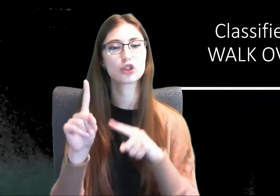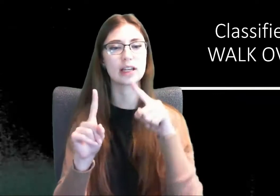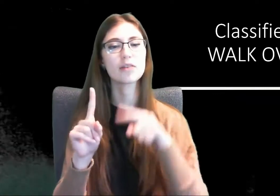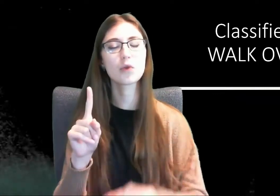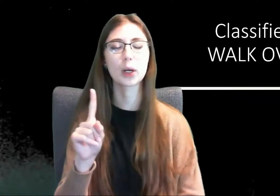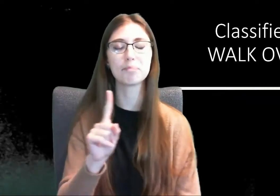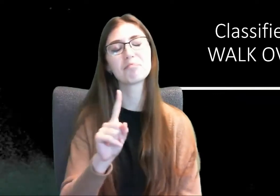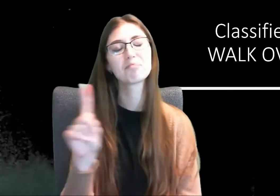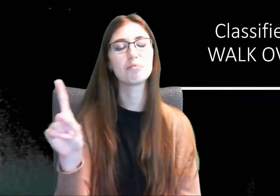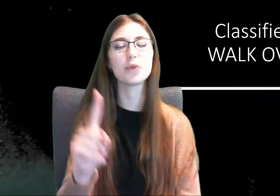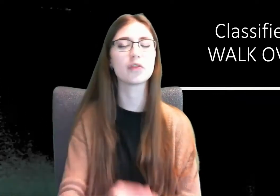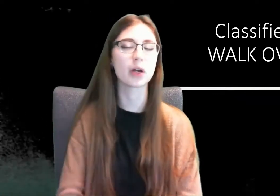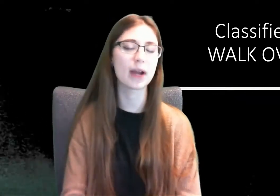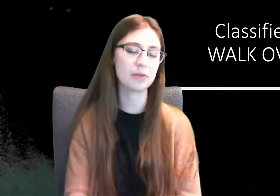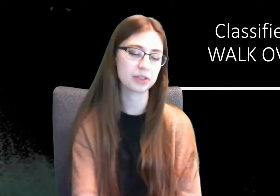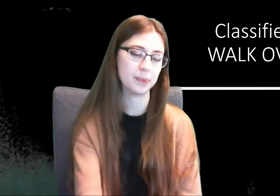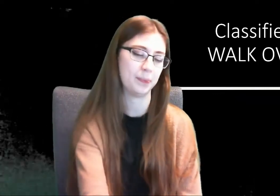straight form moving around.